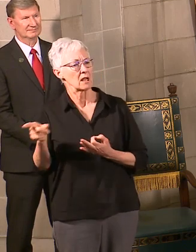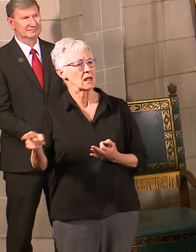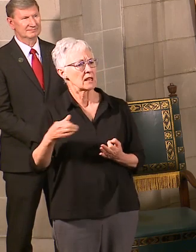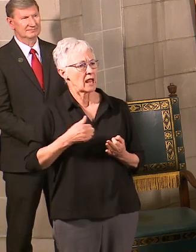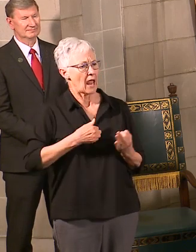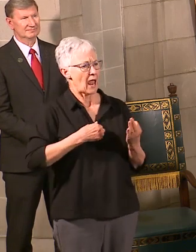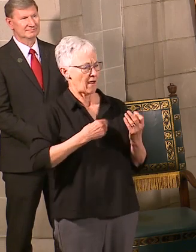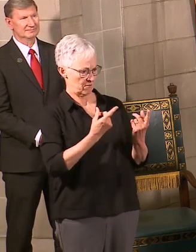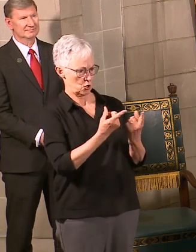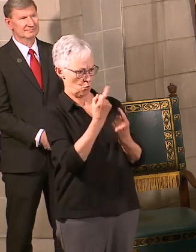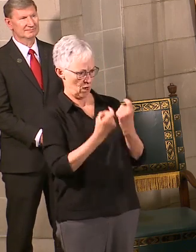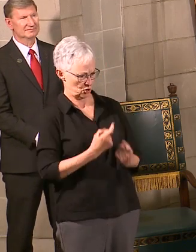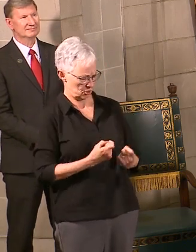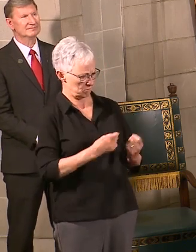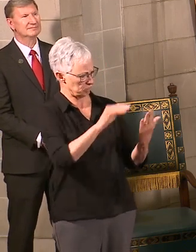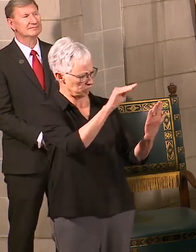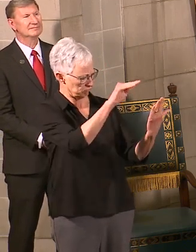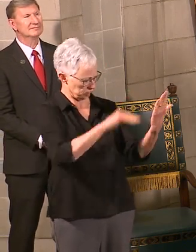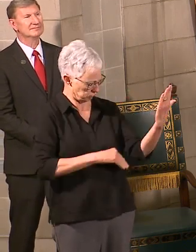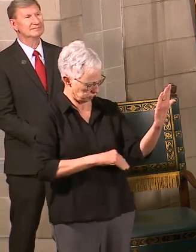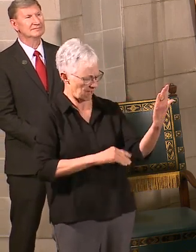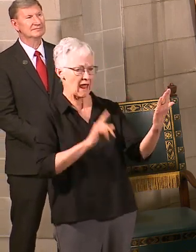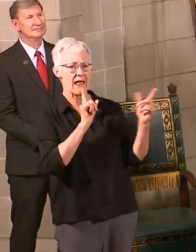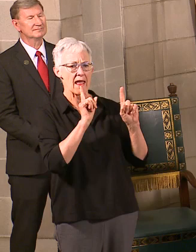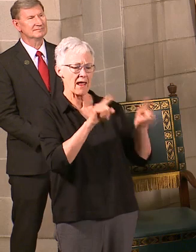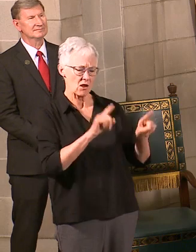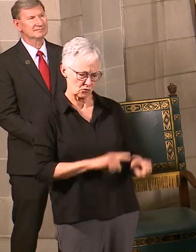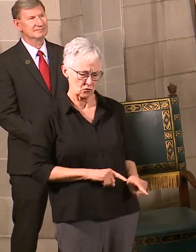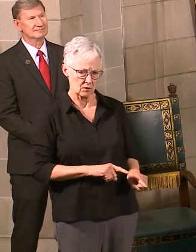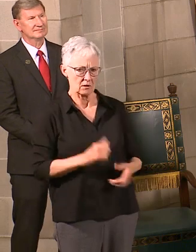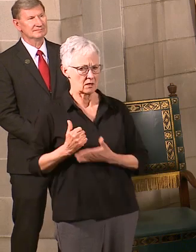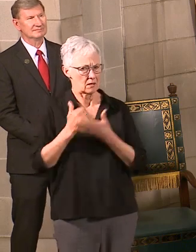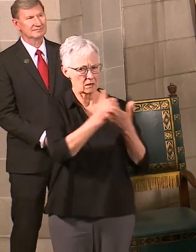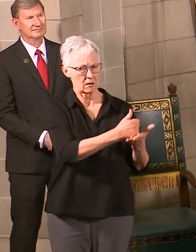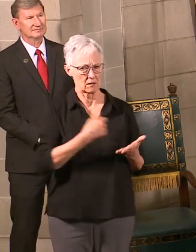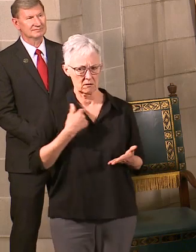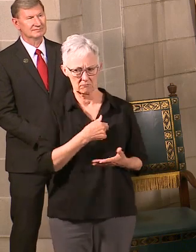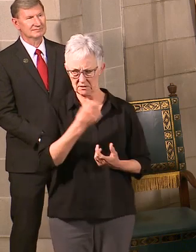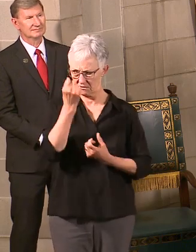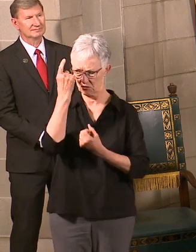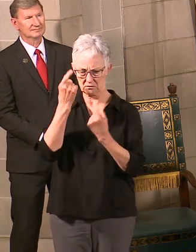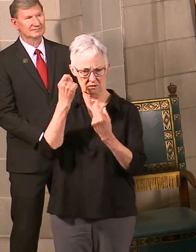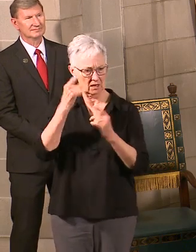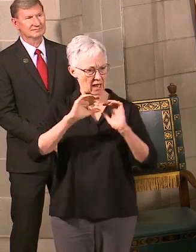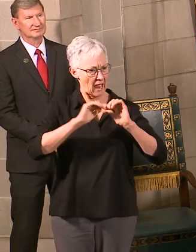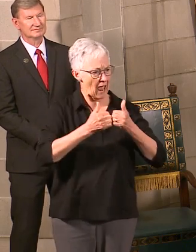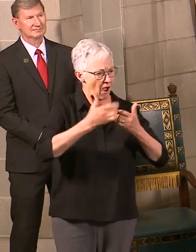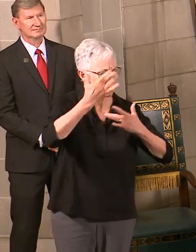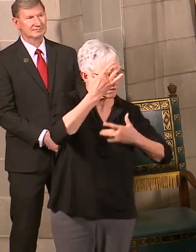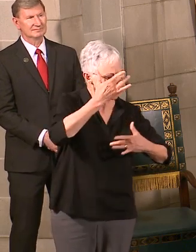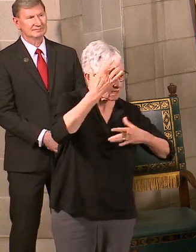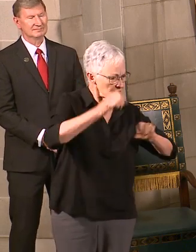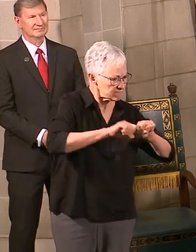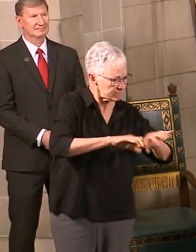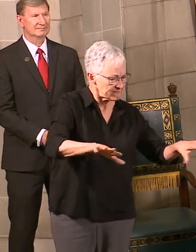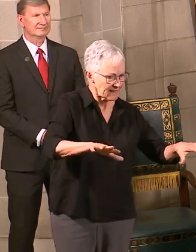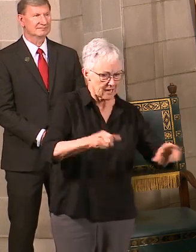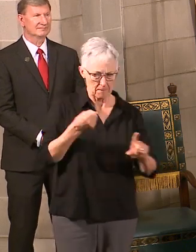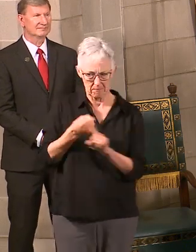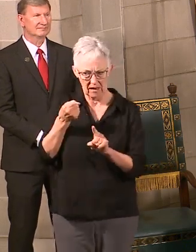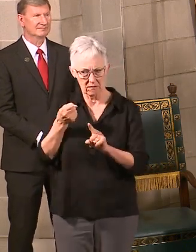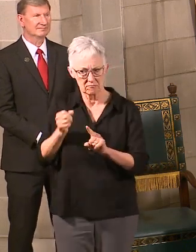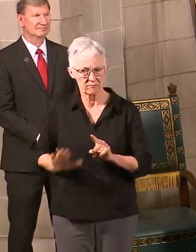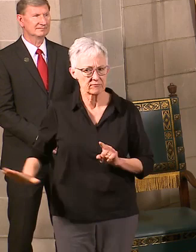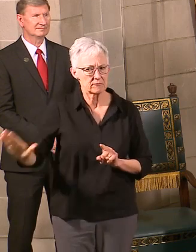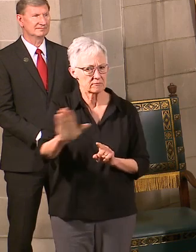to get back to us with regard to how this coronavirus has impacted their operations. So it was a